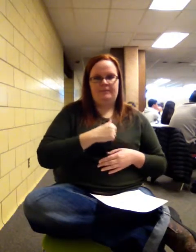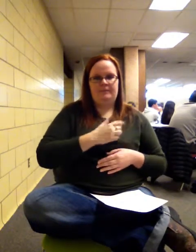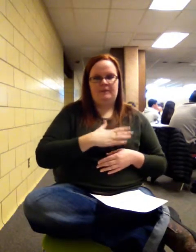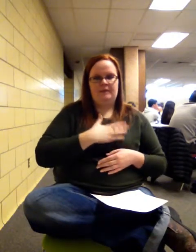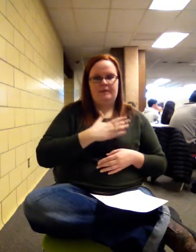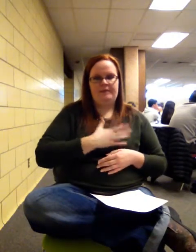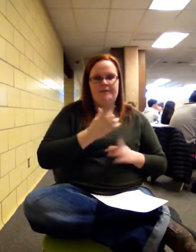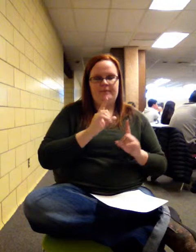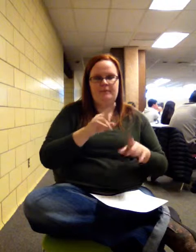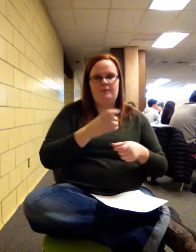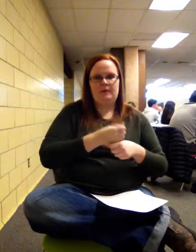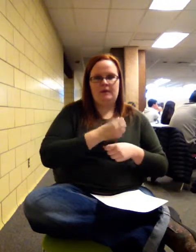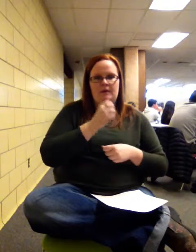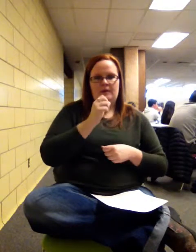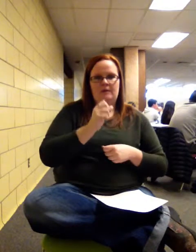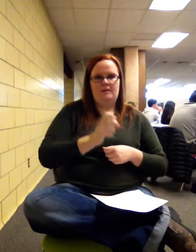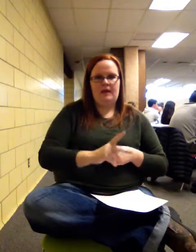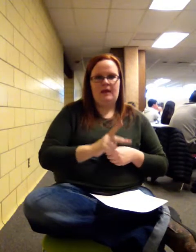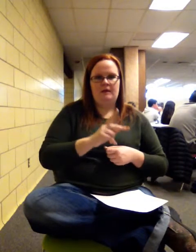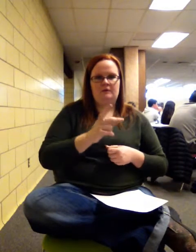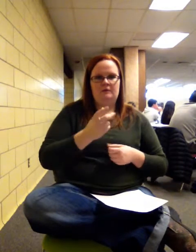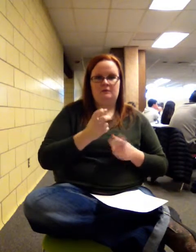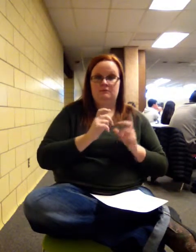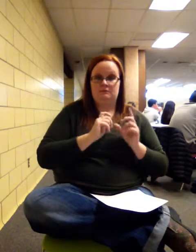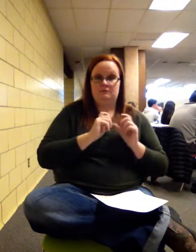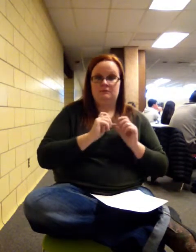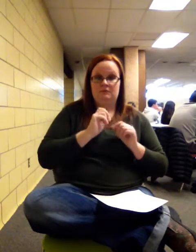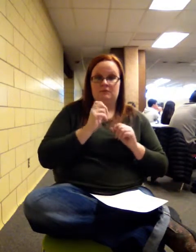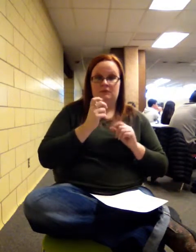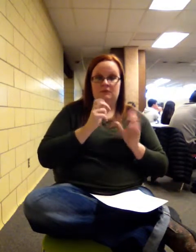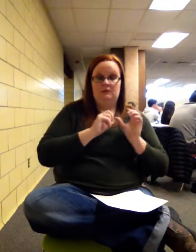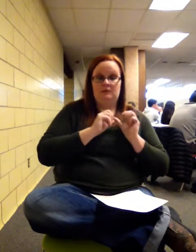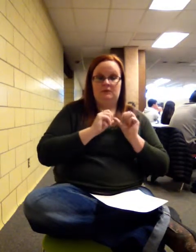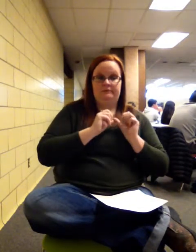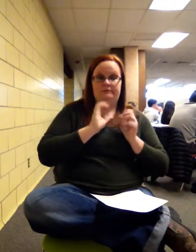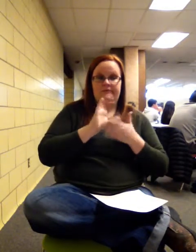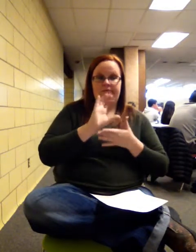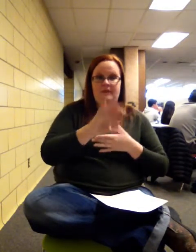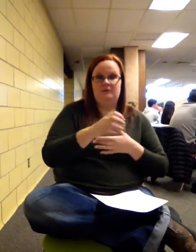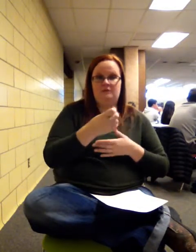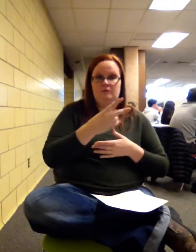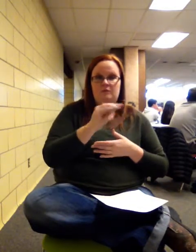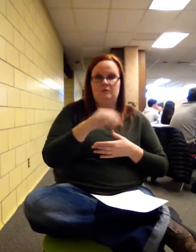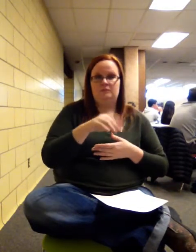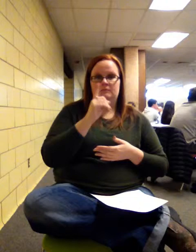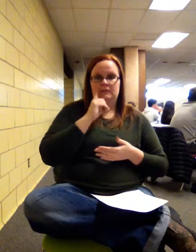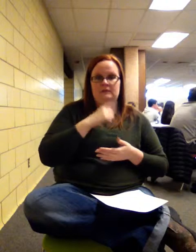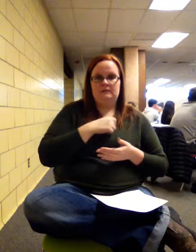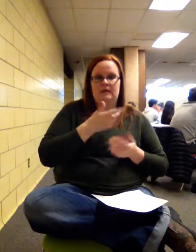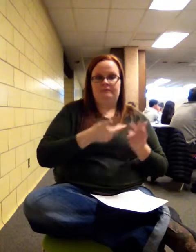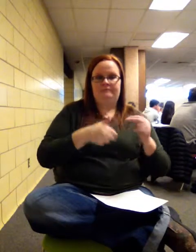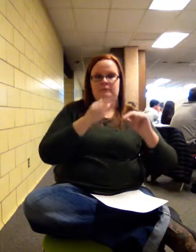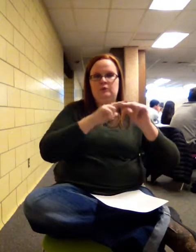go and get it back and invest at 12% if the interest rate stayed up. Because that's like I'm getting a pay increase. I'm getting more